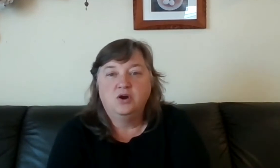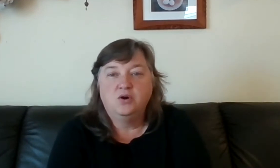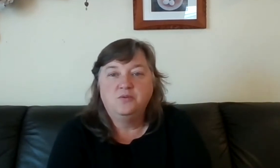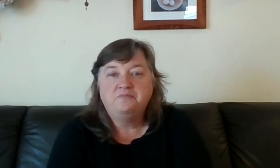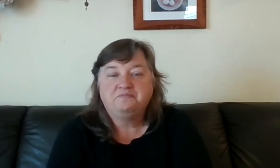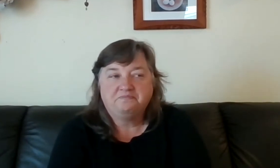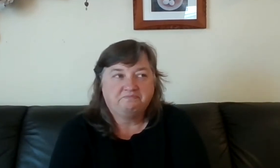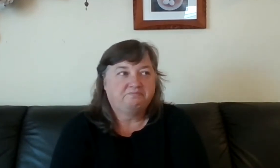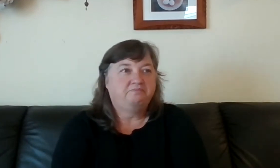So